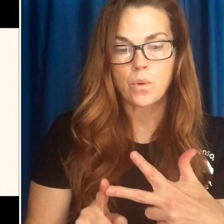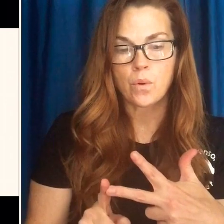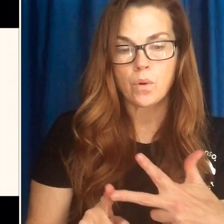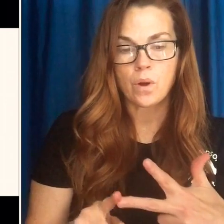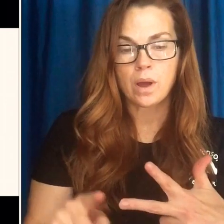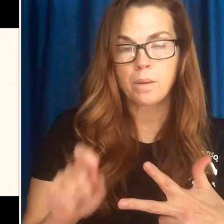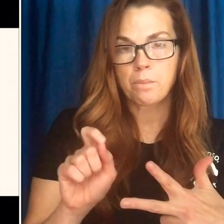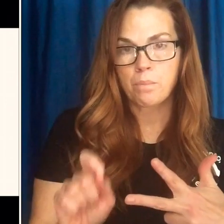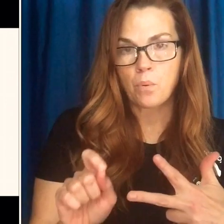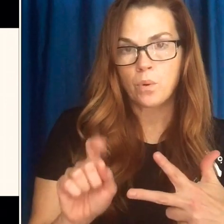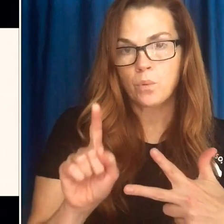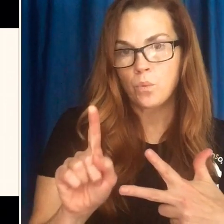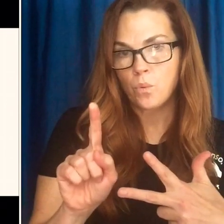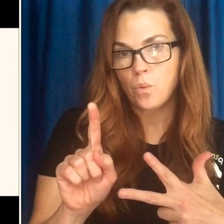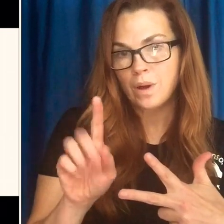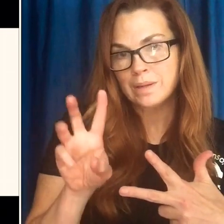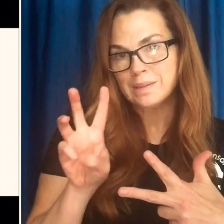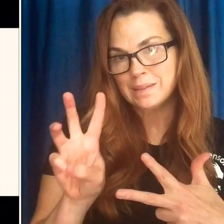0.160,